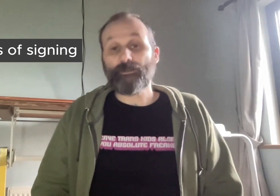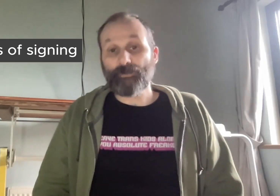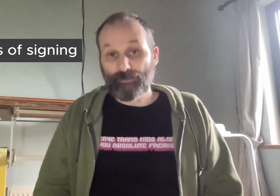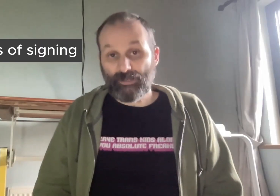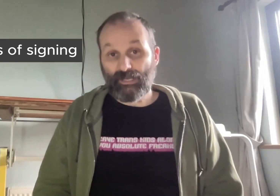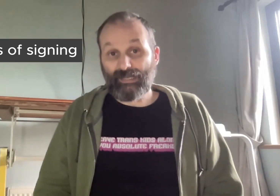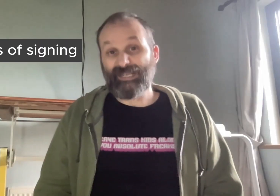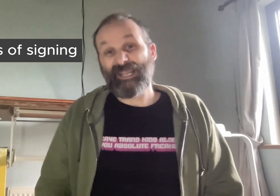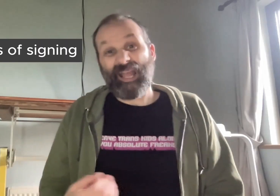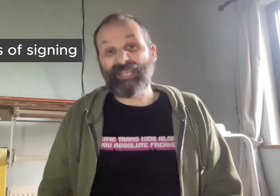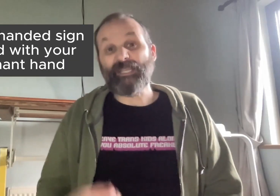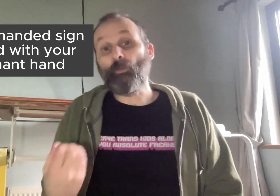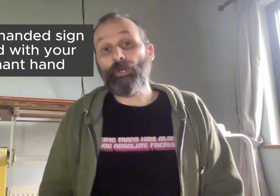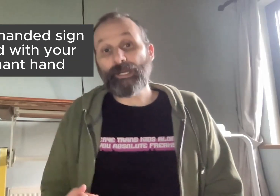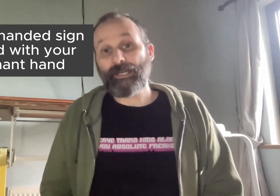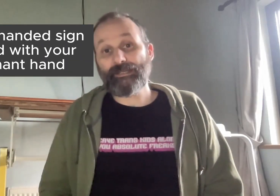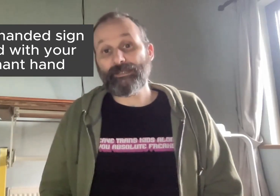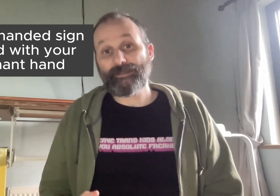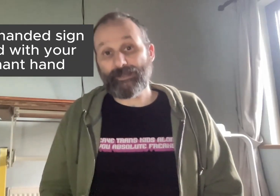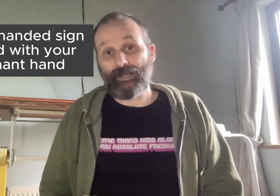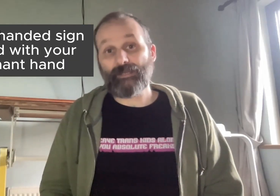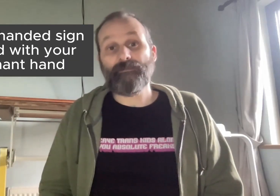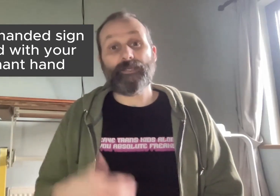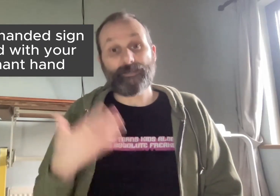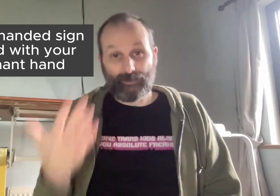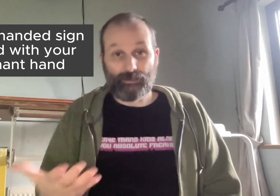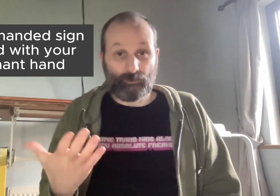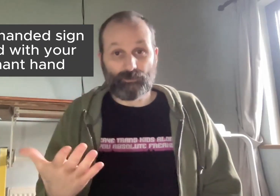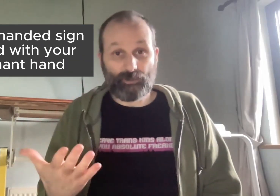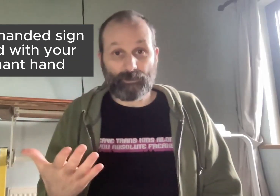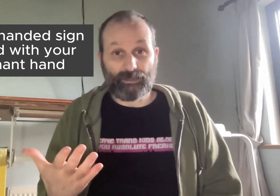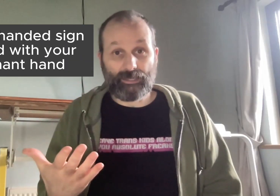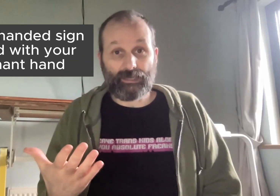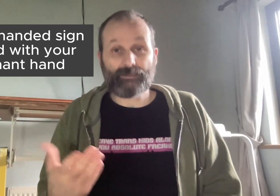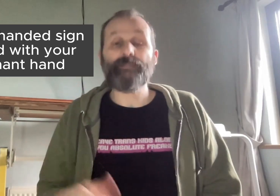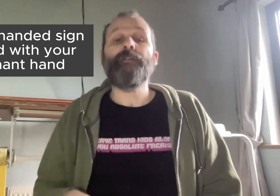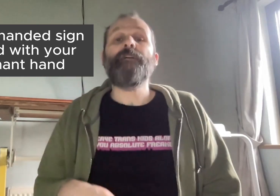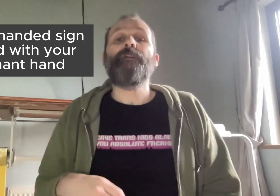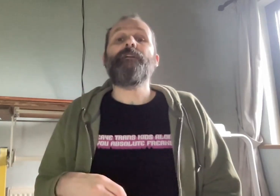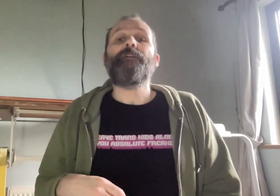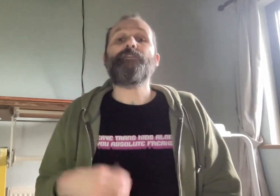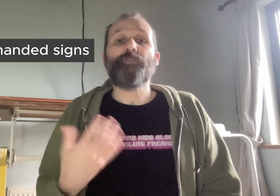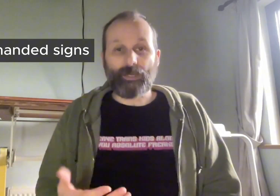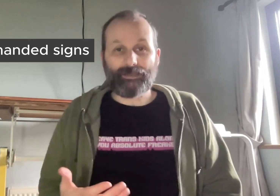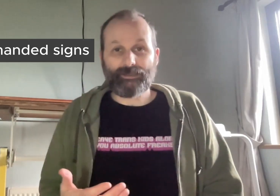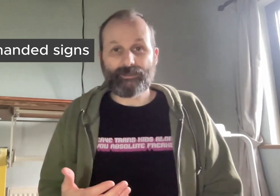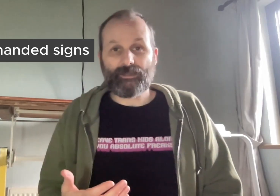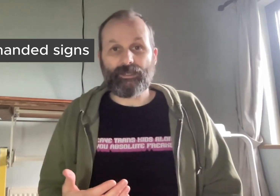terms of signing, any one-handed sign is signed with your dominant hand. Two-handed